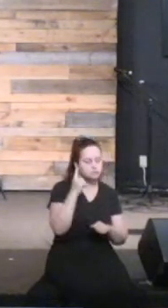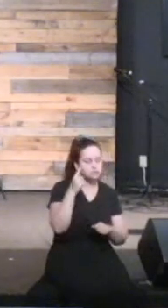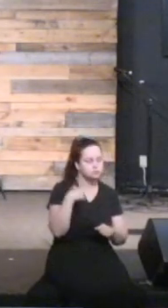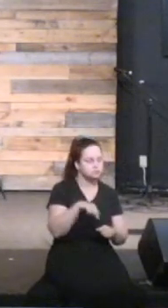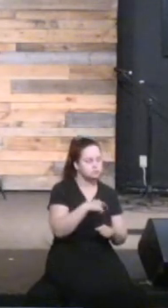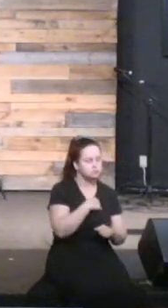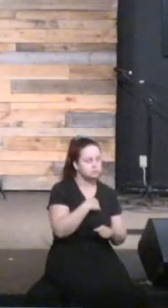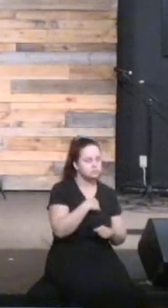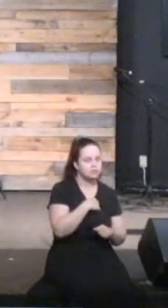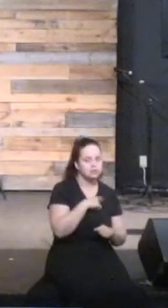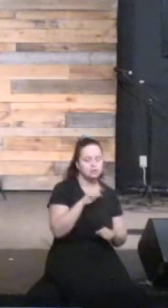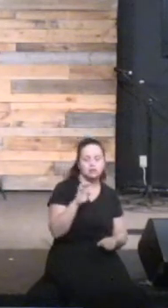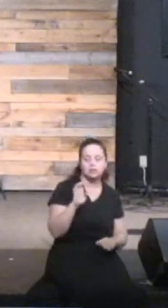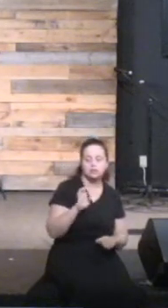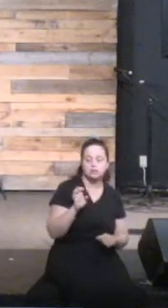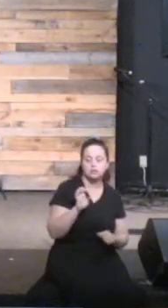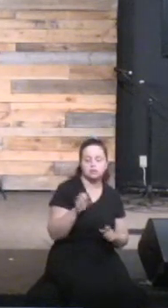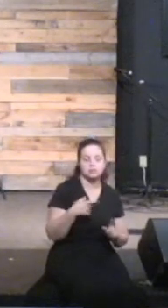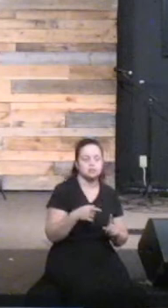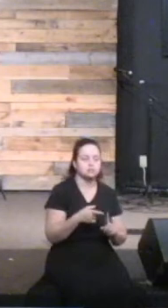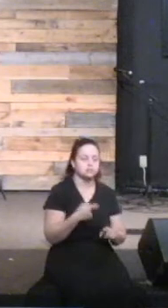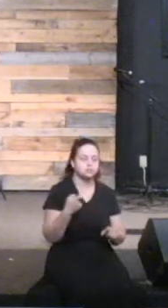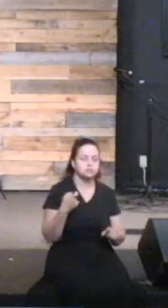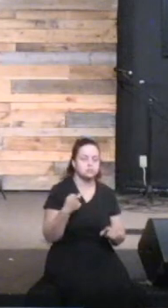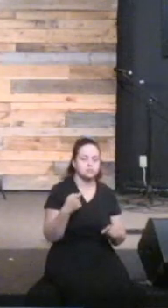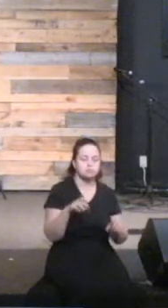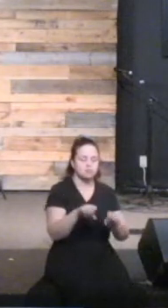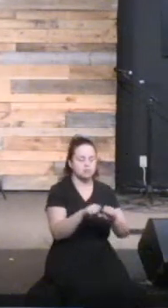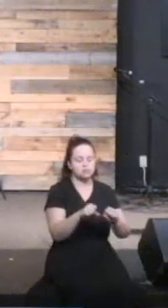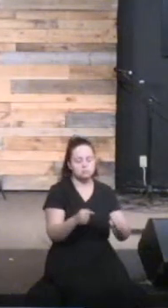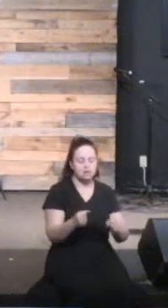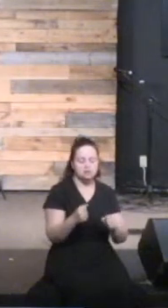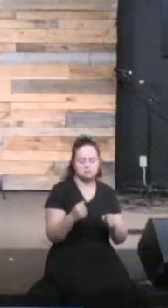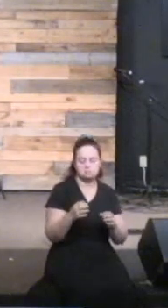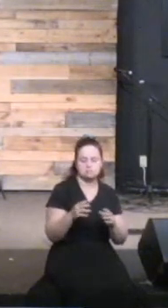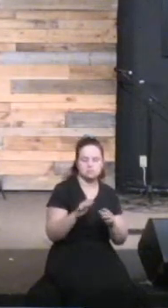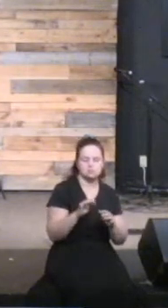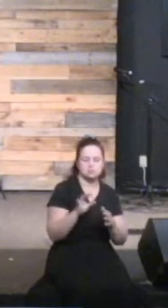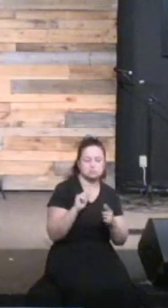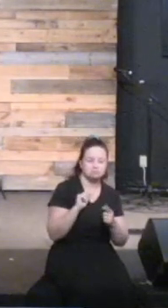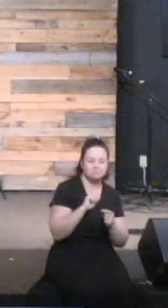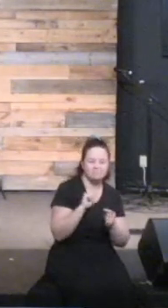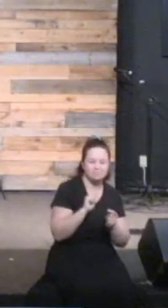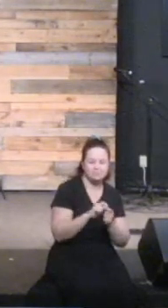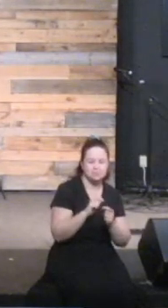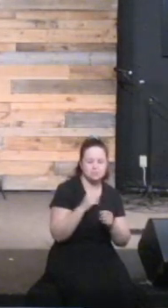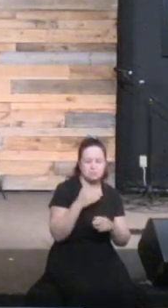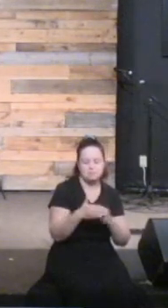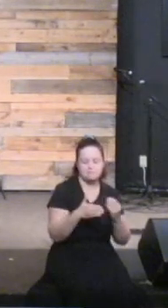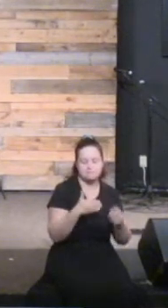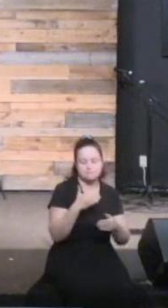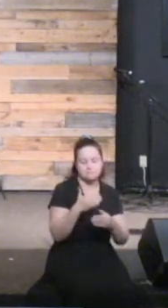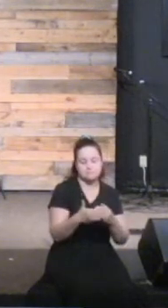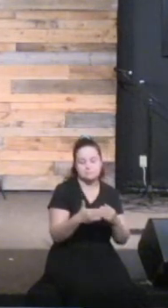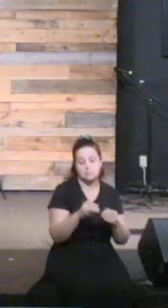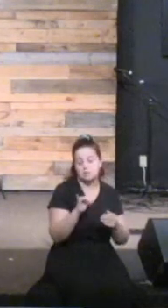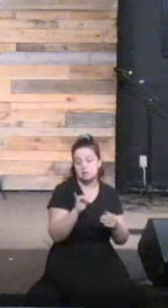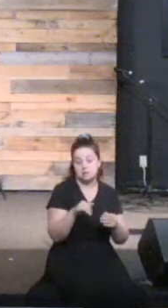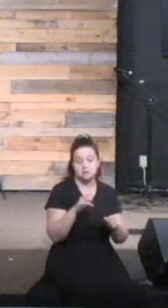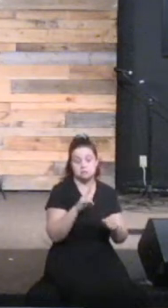of a certain pattern a Breaking of a certain pattern that is the normal pattern